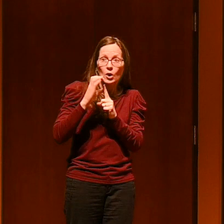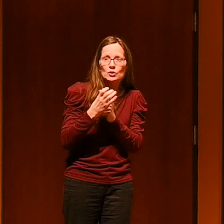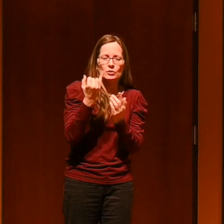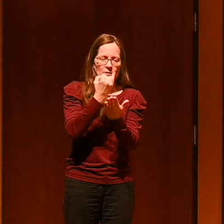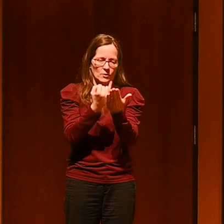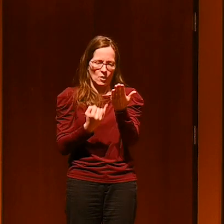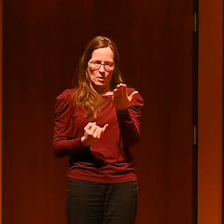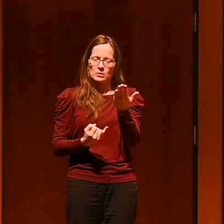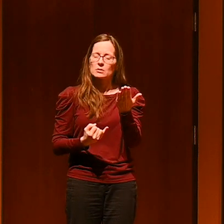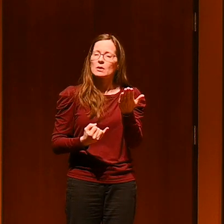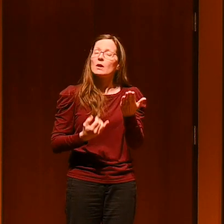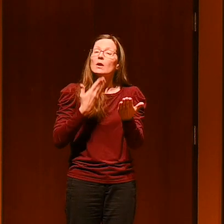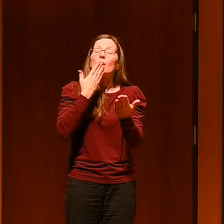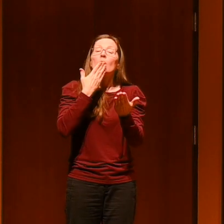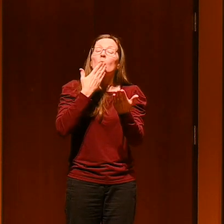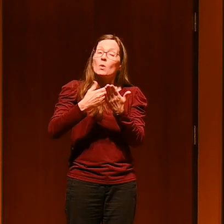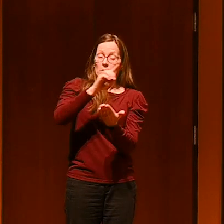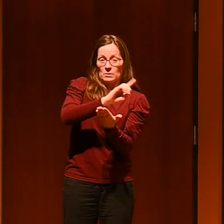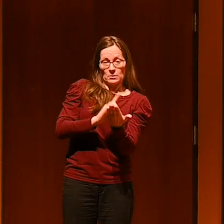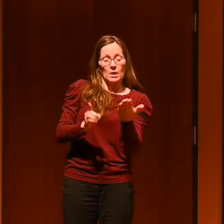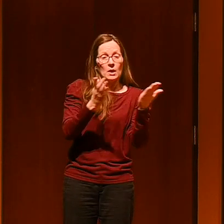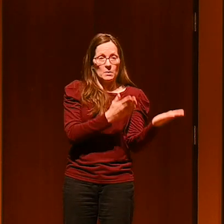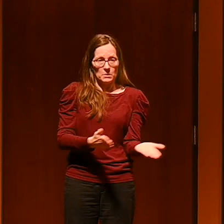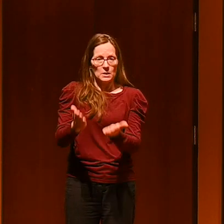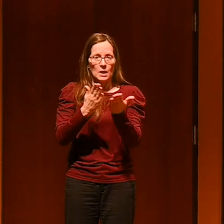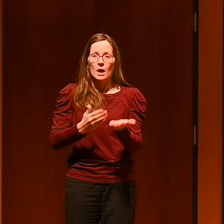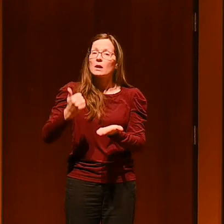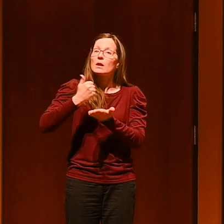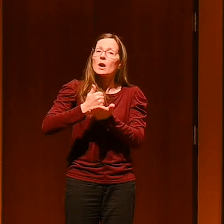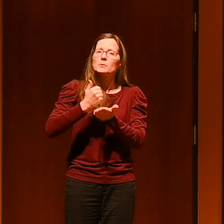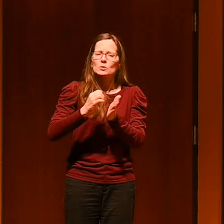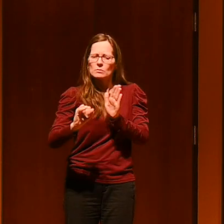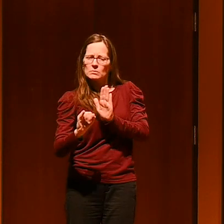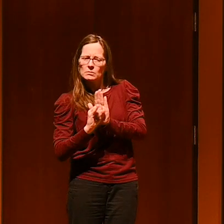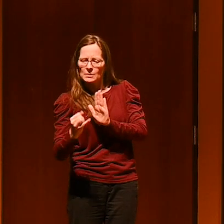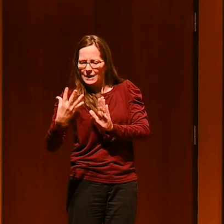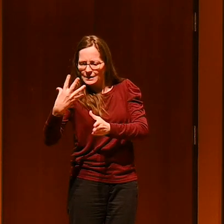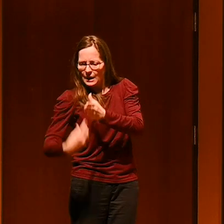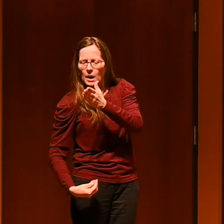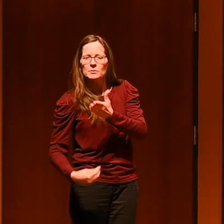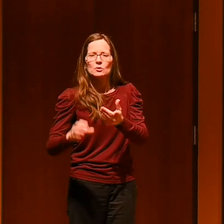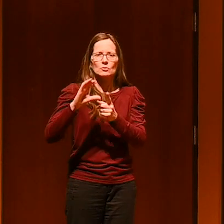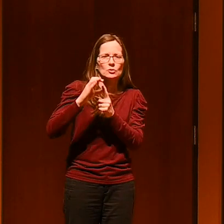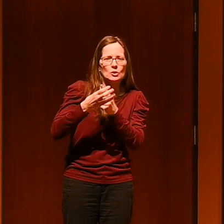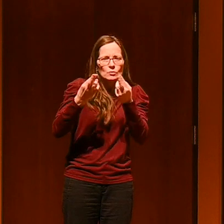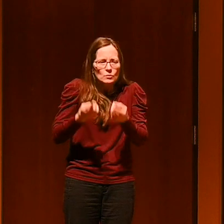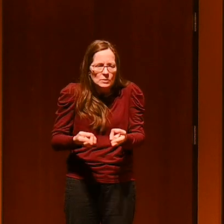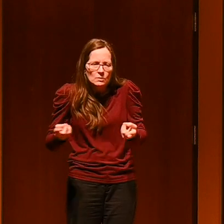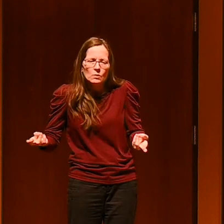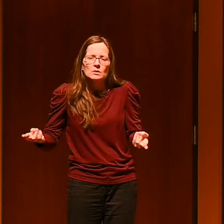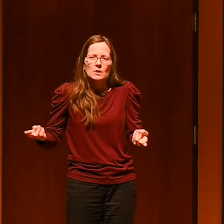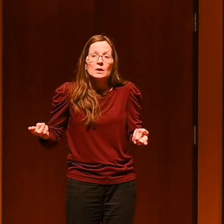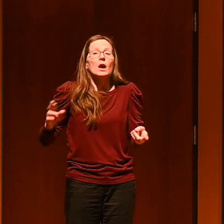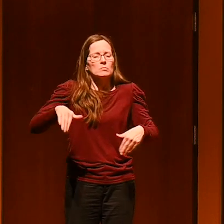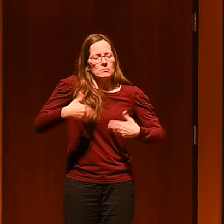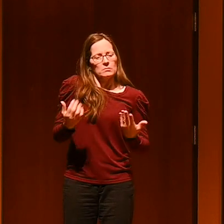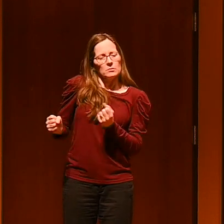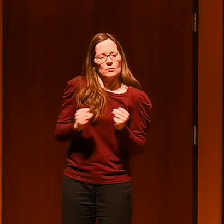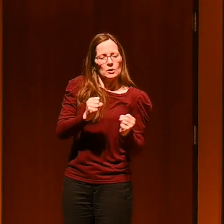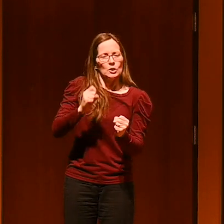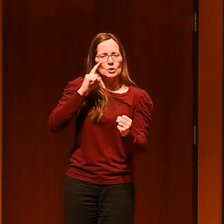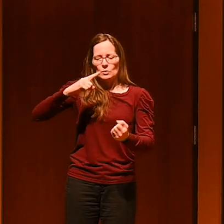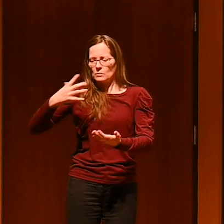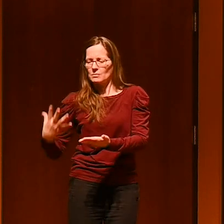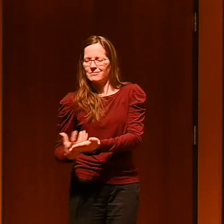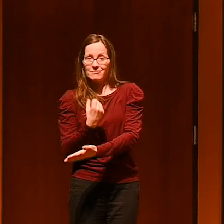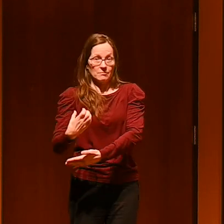identify opportunities, strengths, and gaps in arts and cultural resources, and provides strategies to leverage the power of the arts